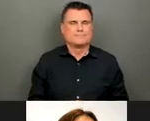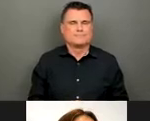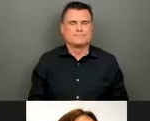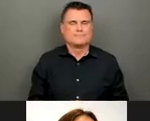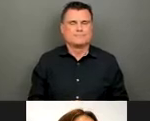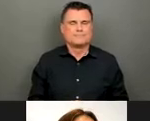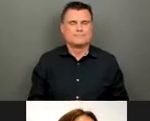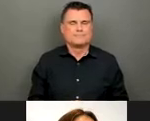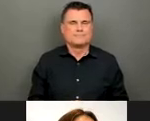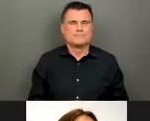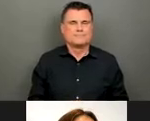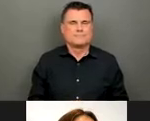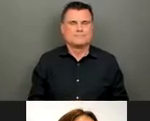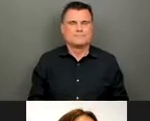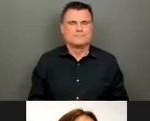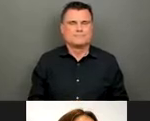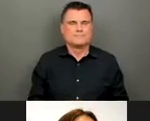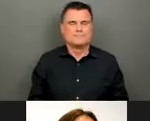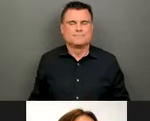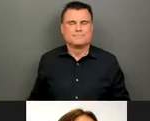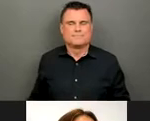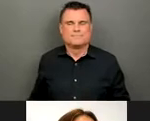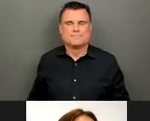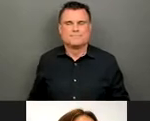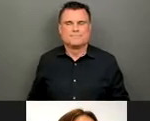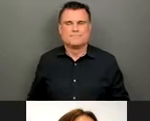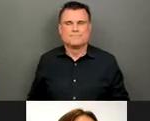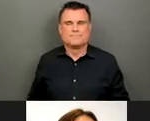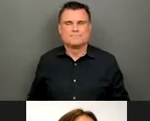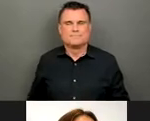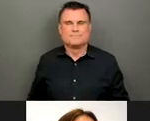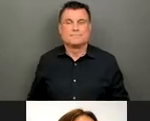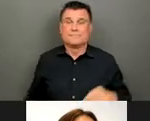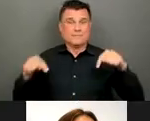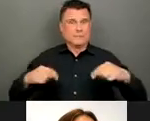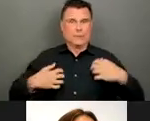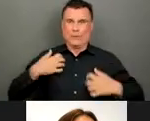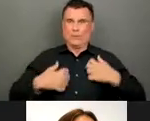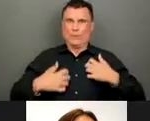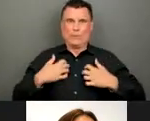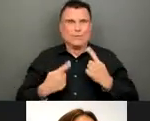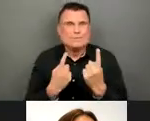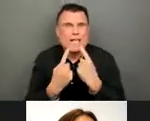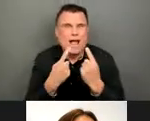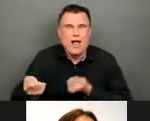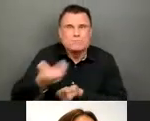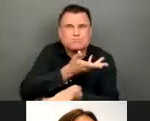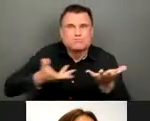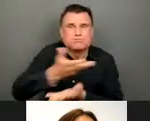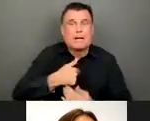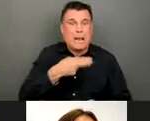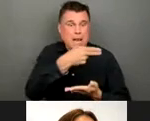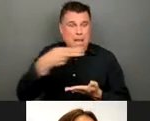Dear colleagues, welcome to this exciting development dialogue. My name is Haoliang Zhu, and I'm